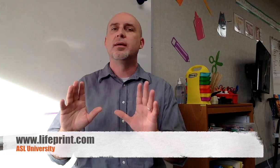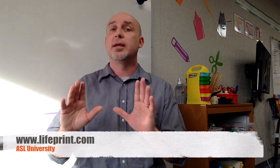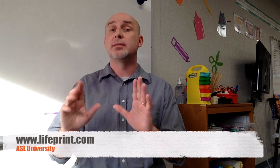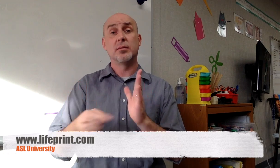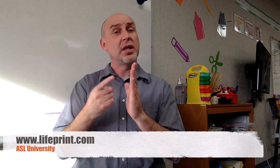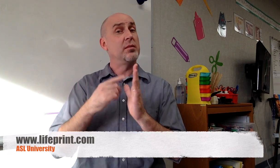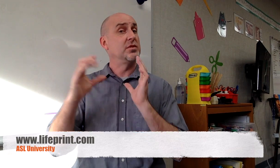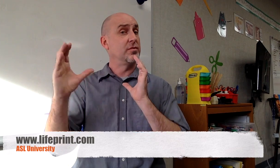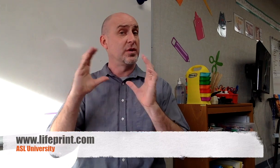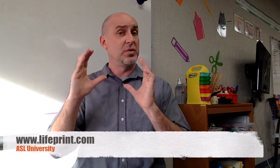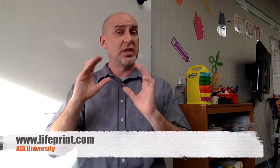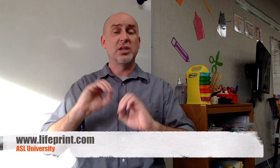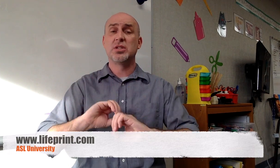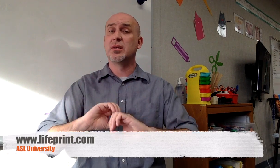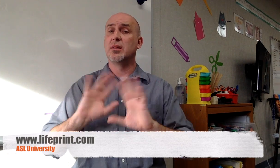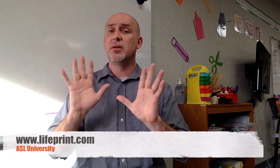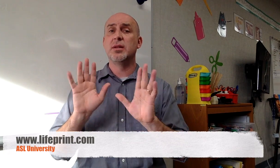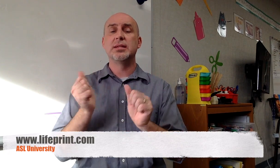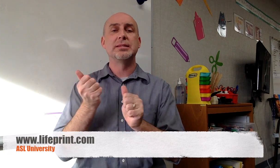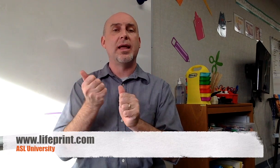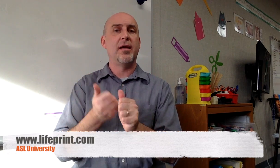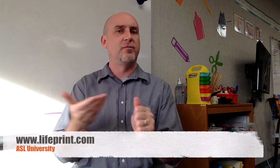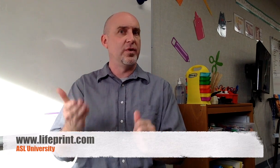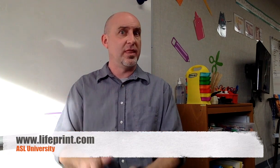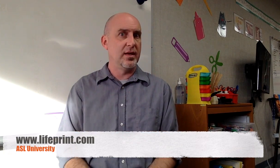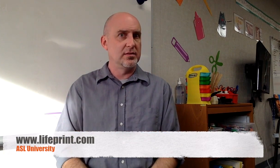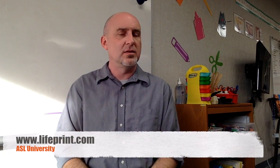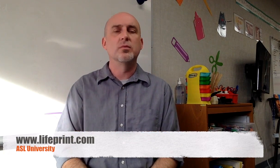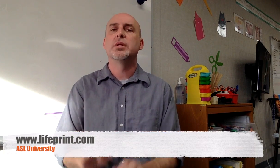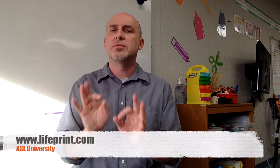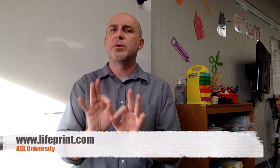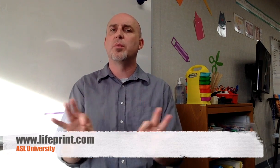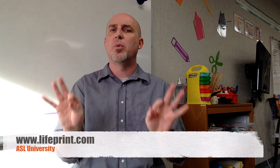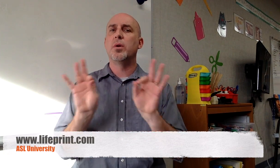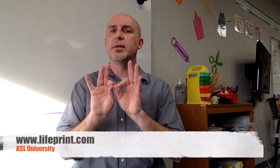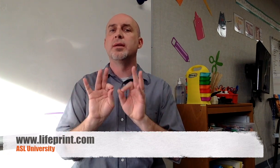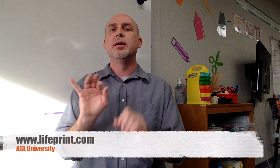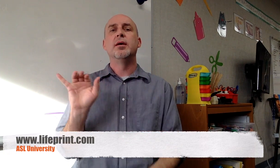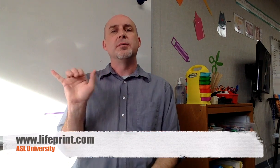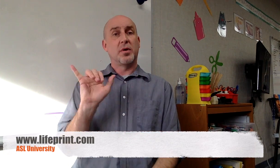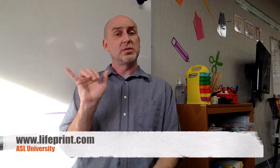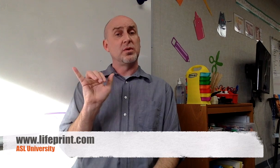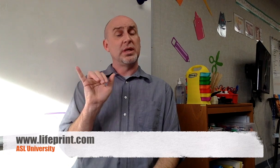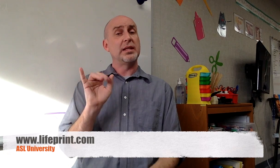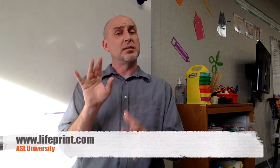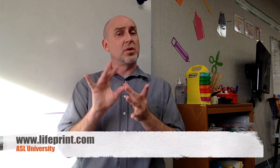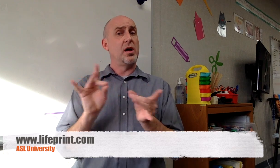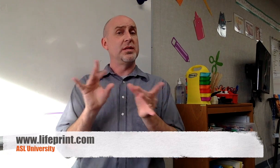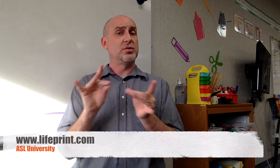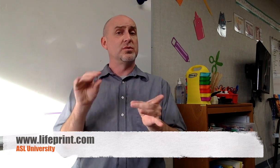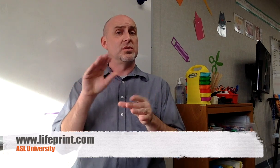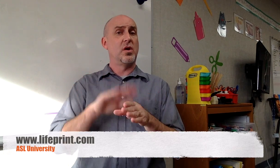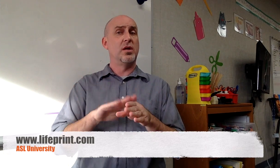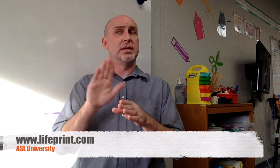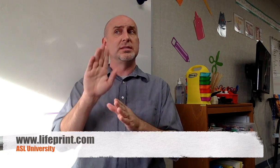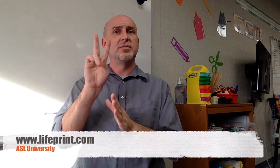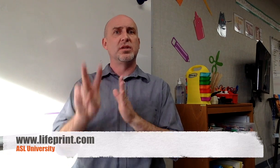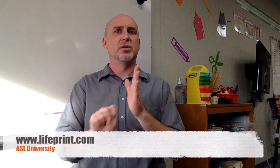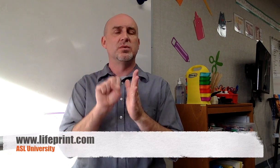And sometimes for communication, clarity is everything. So that's very important. Also, he had some commenters on his videos that